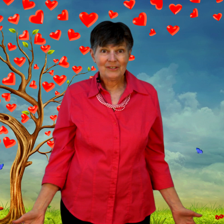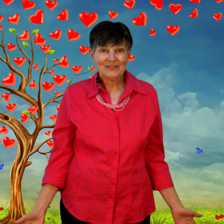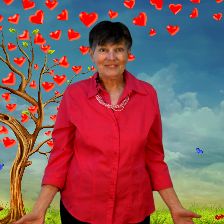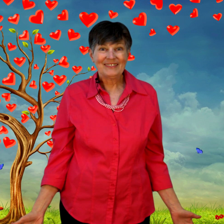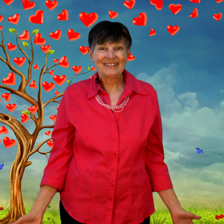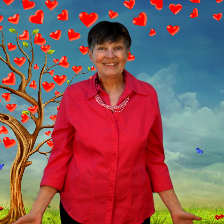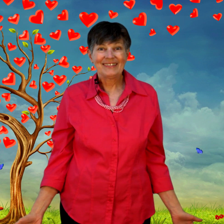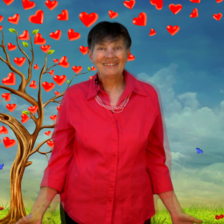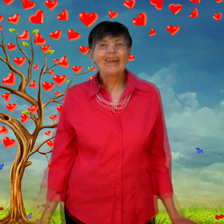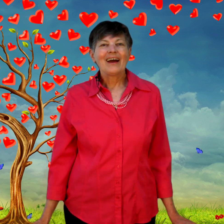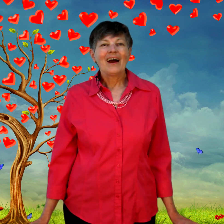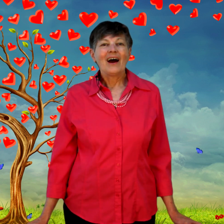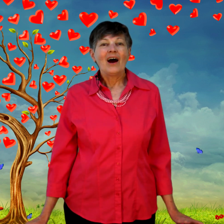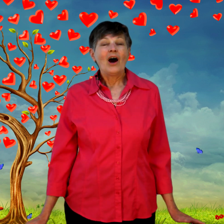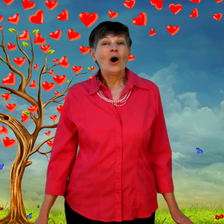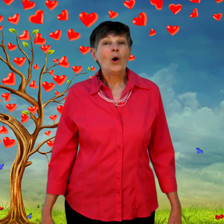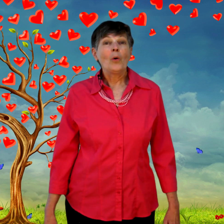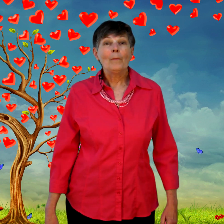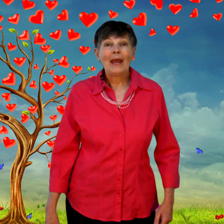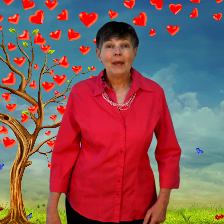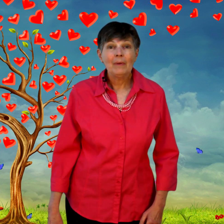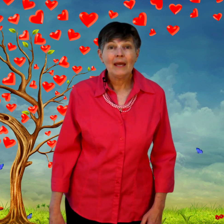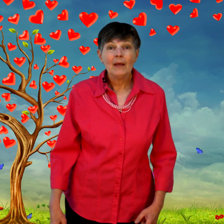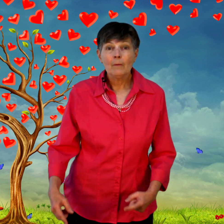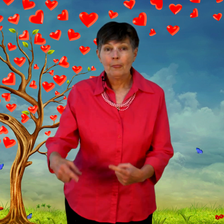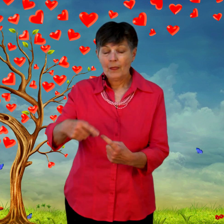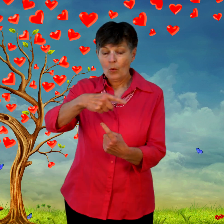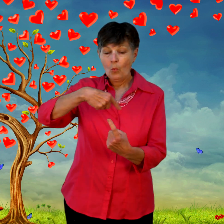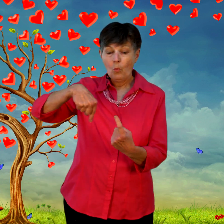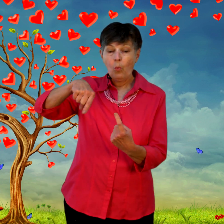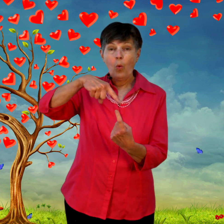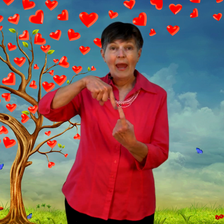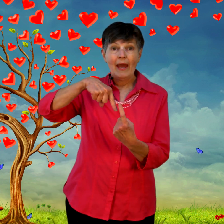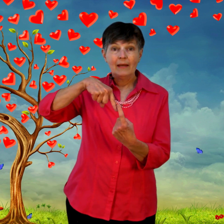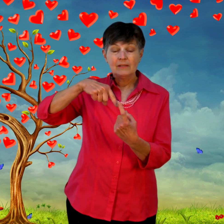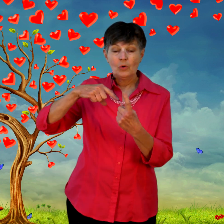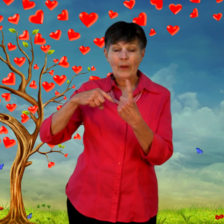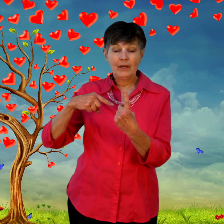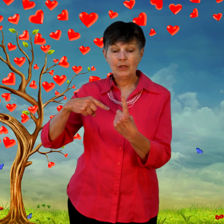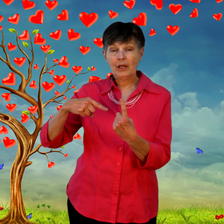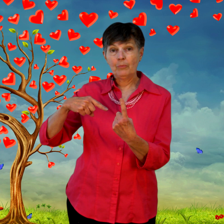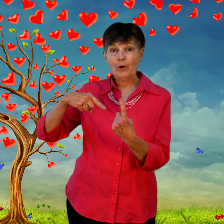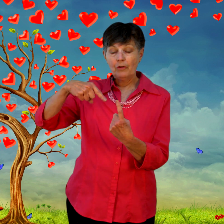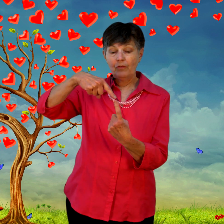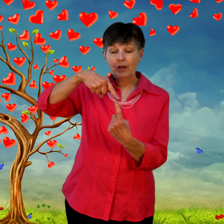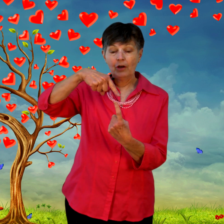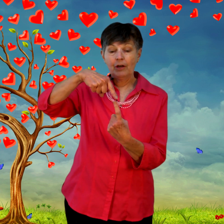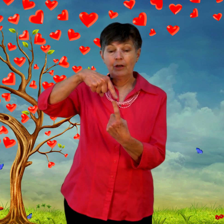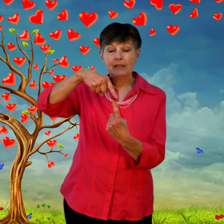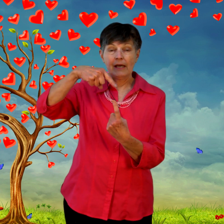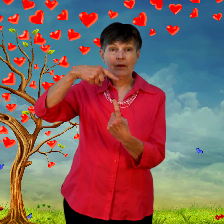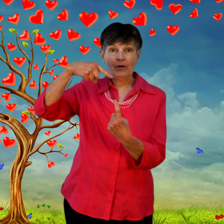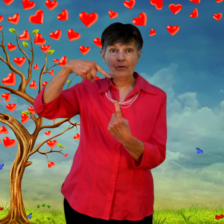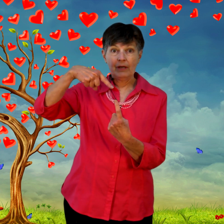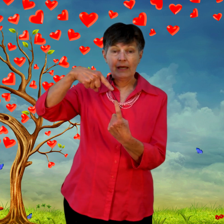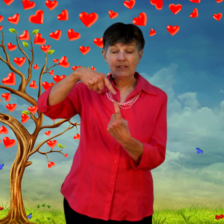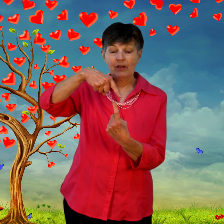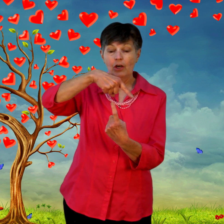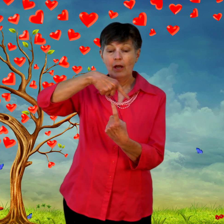verse. Oh, maybe when. So when you take your pointer finger and you're going to take your other index finger and